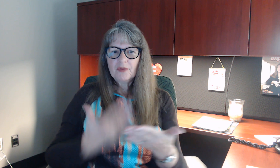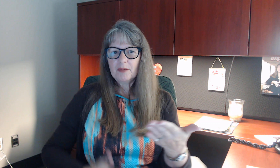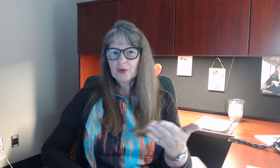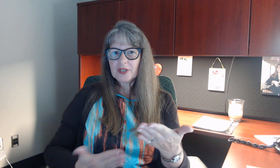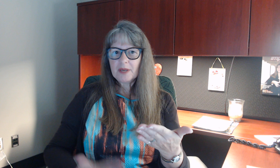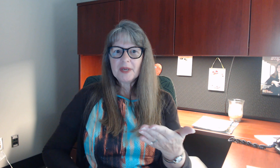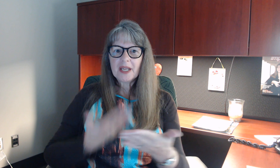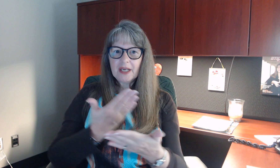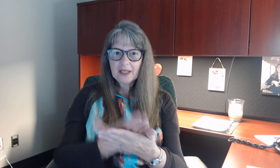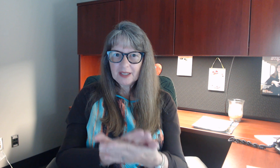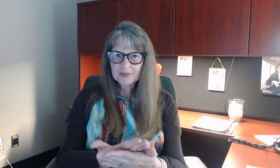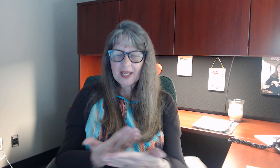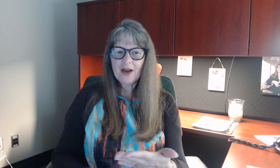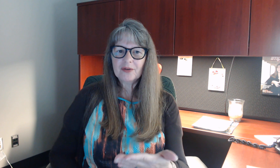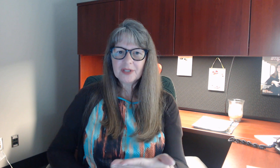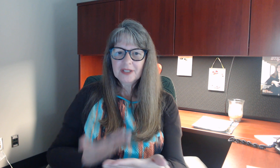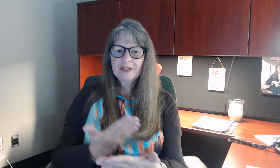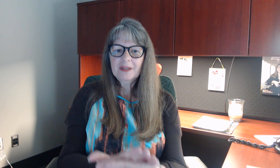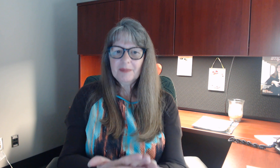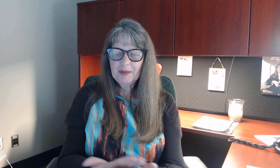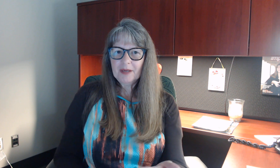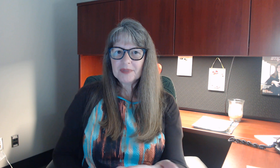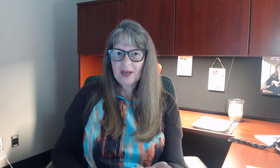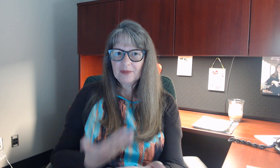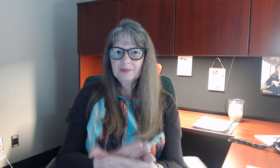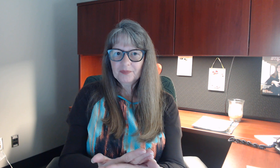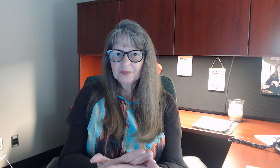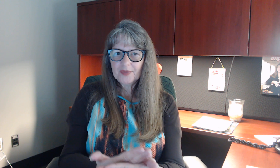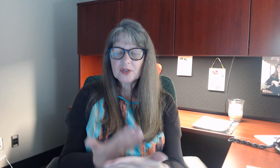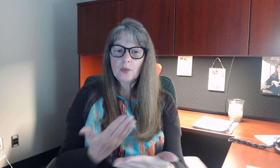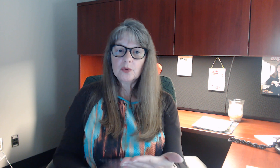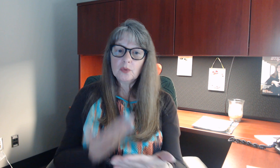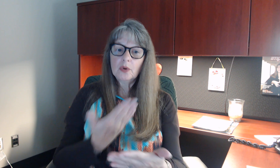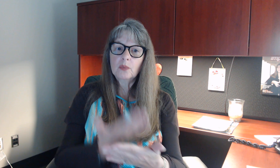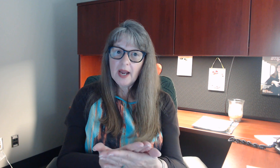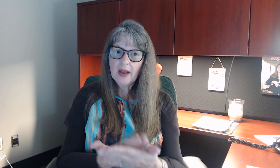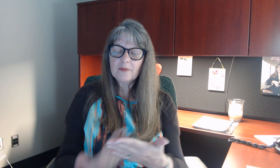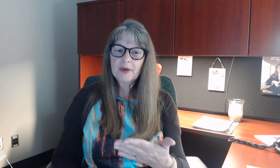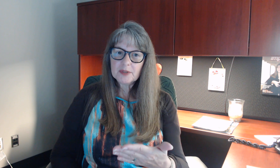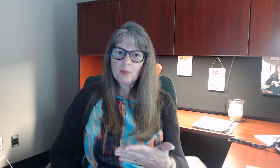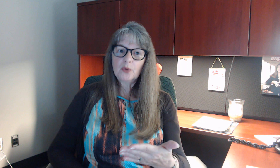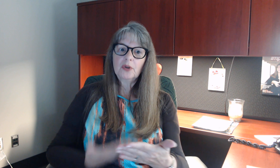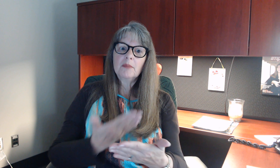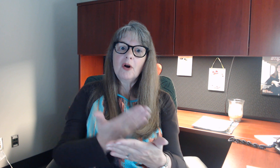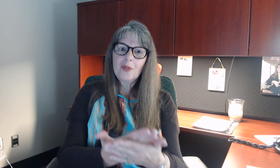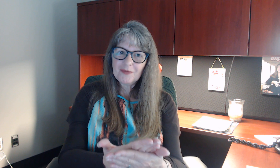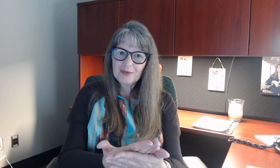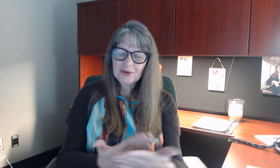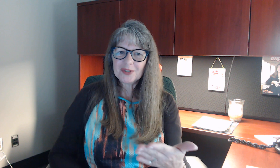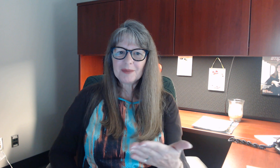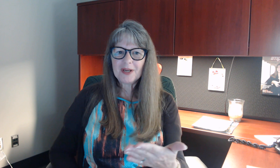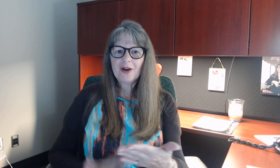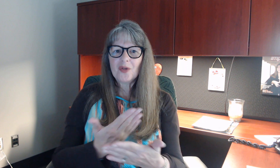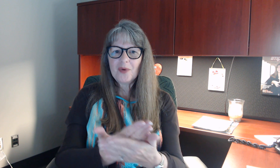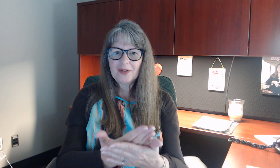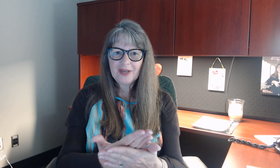your stomach, and it comes out, the baby comes out. So to arrive, but if it's born, you come all the way from your stomach, all the way, you kind of